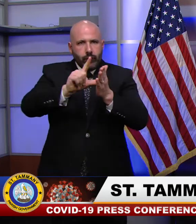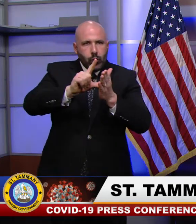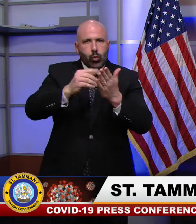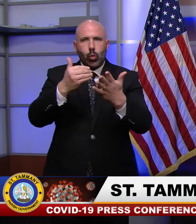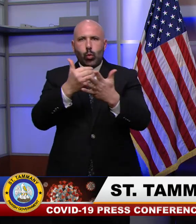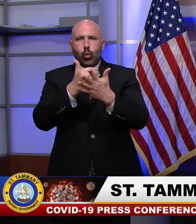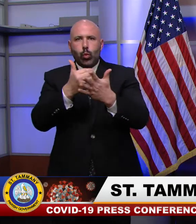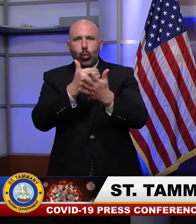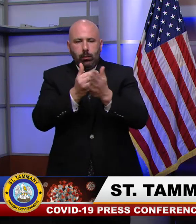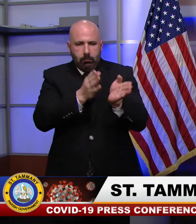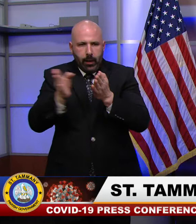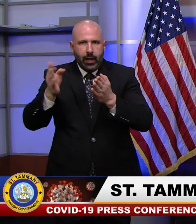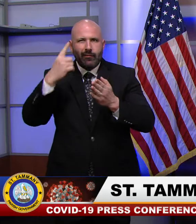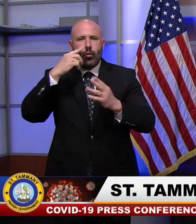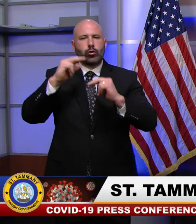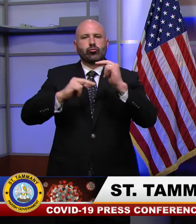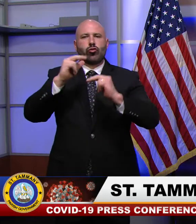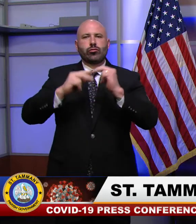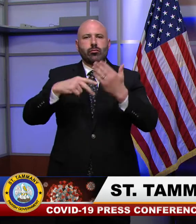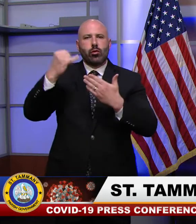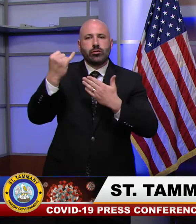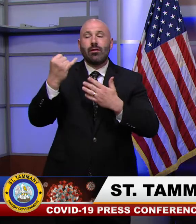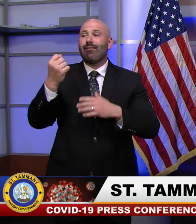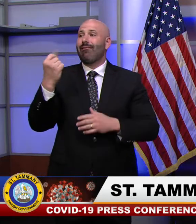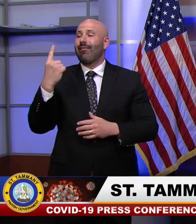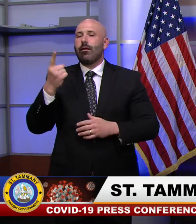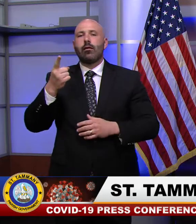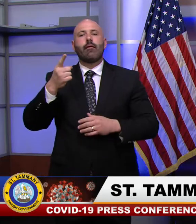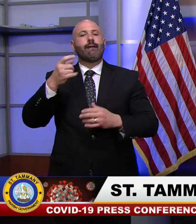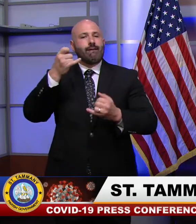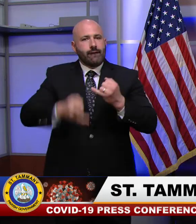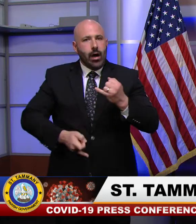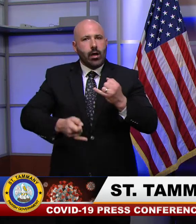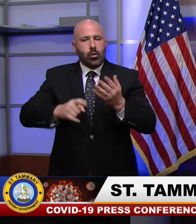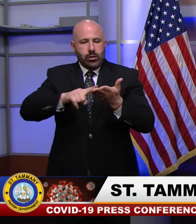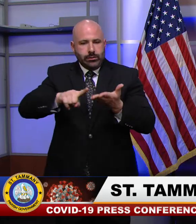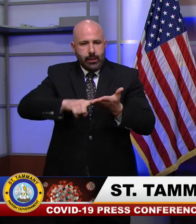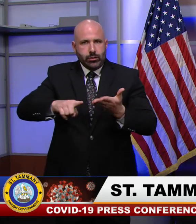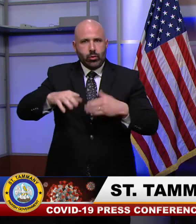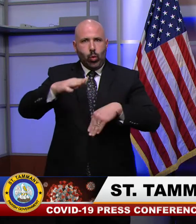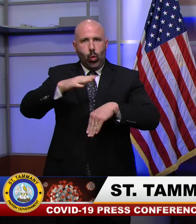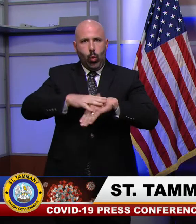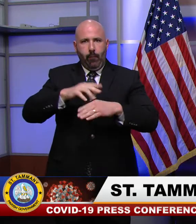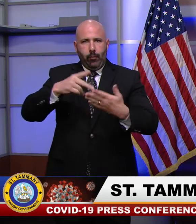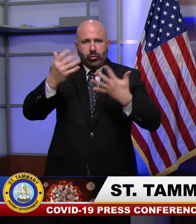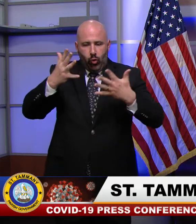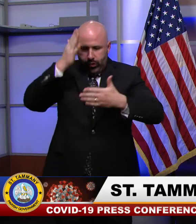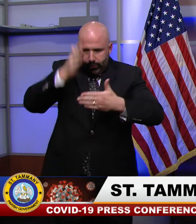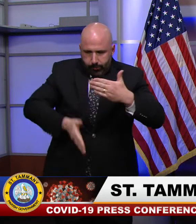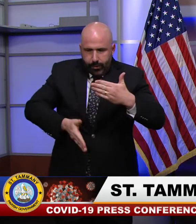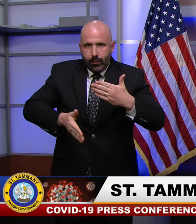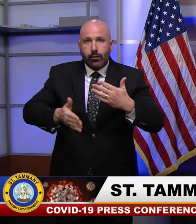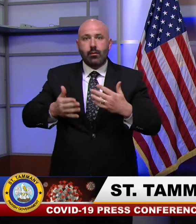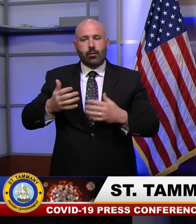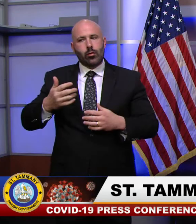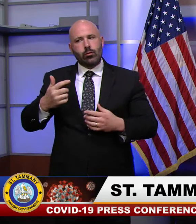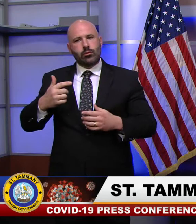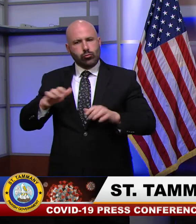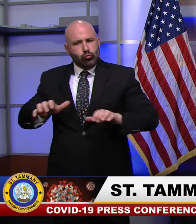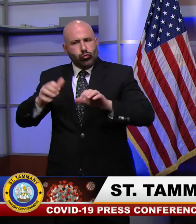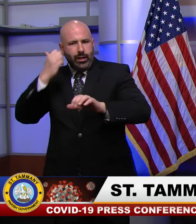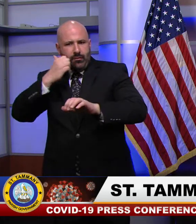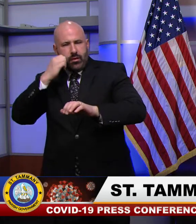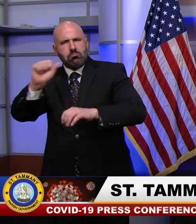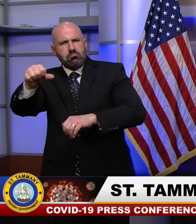projects and are conducting final inspections on those completed projects. We're doing this daily. However,